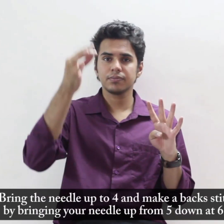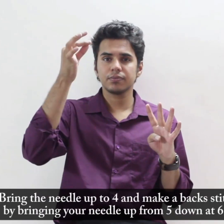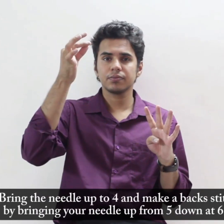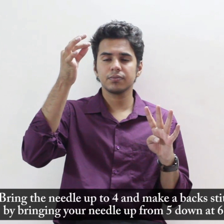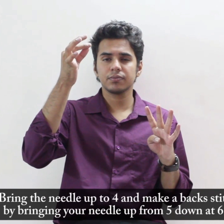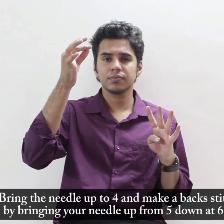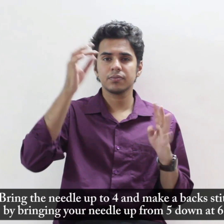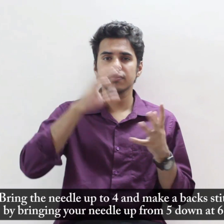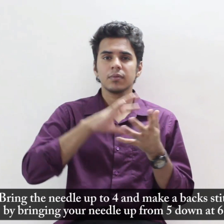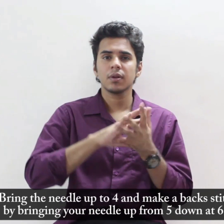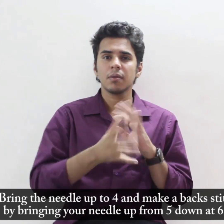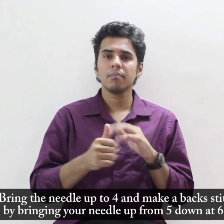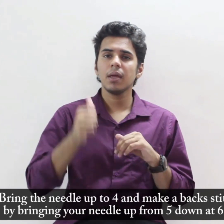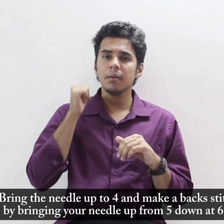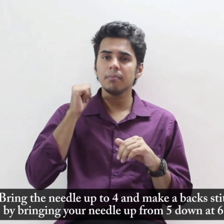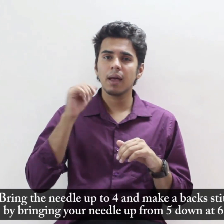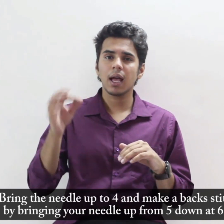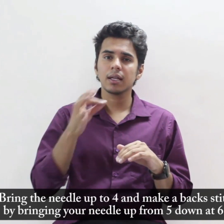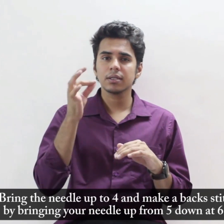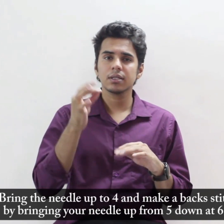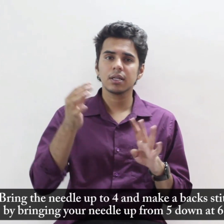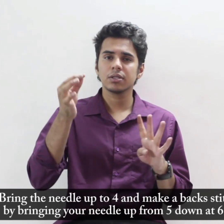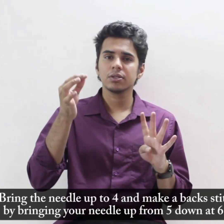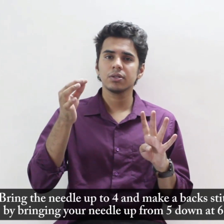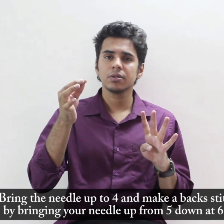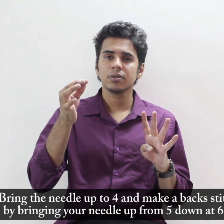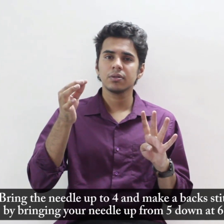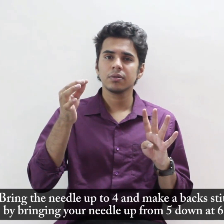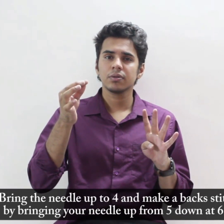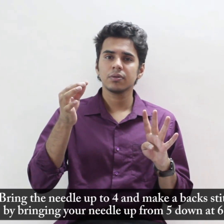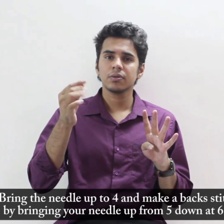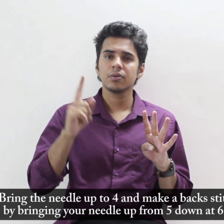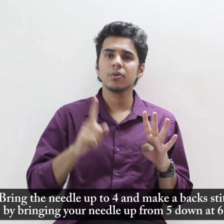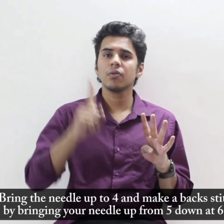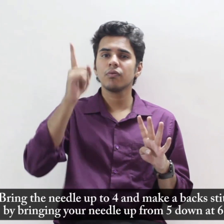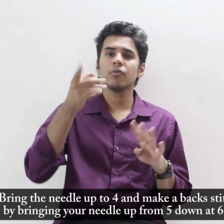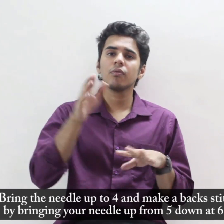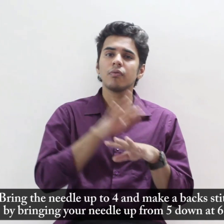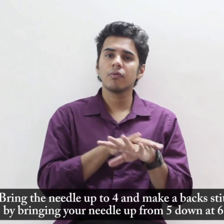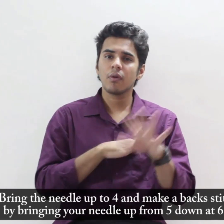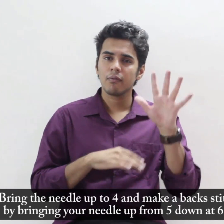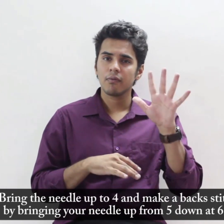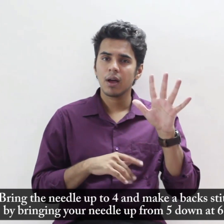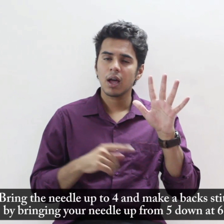4 and make a back stitch by bringing your needle up from 5 down at 6.